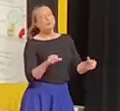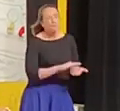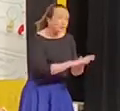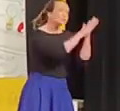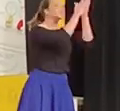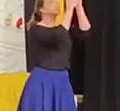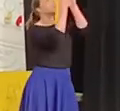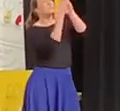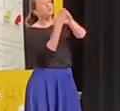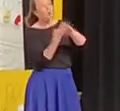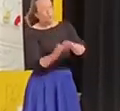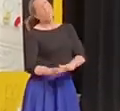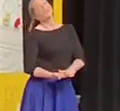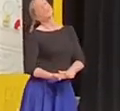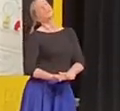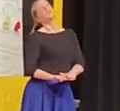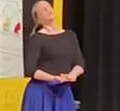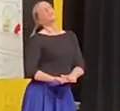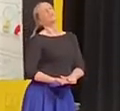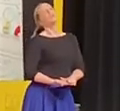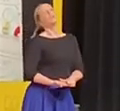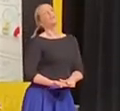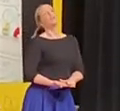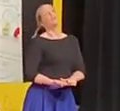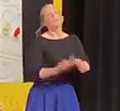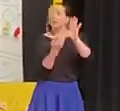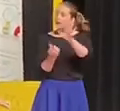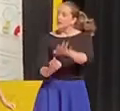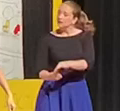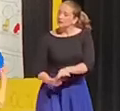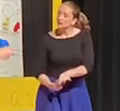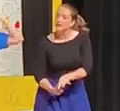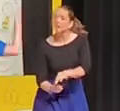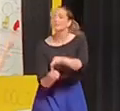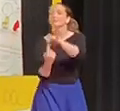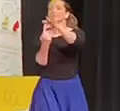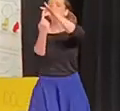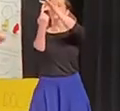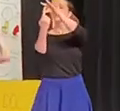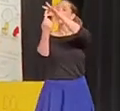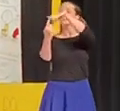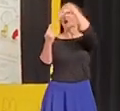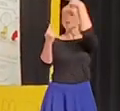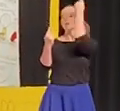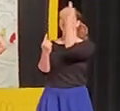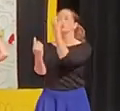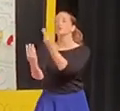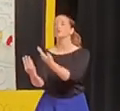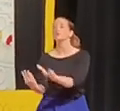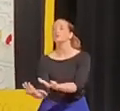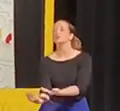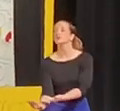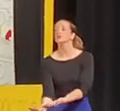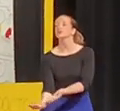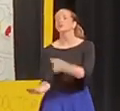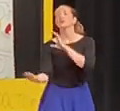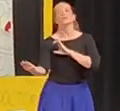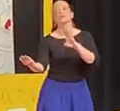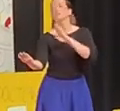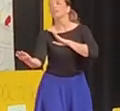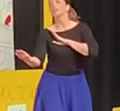have the distinction to be. No one else but the singular, remarkable, unique